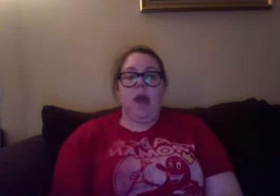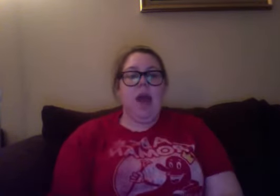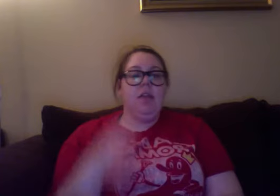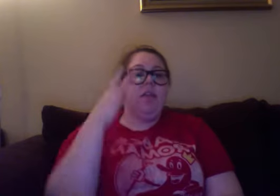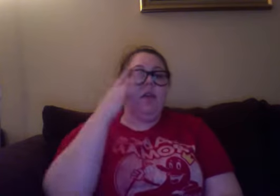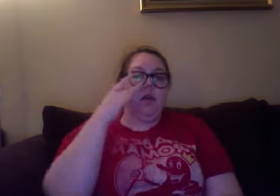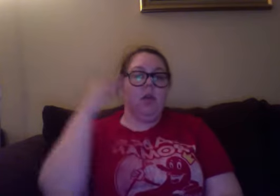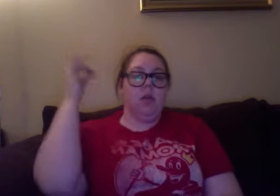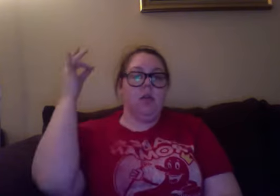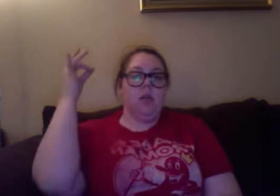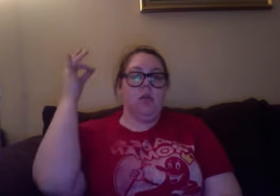cat,